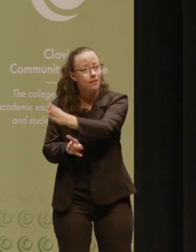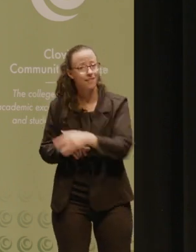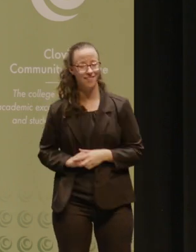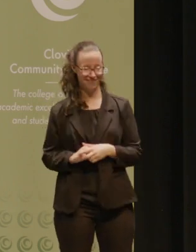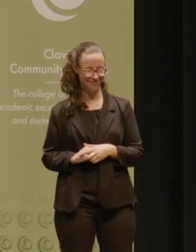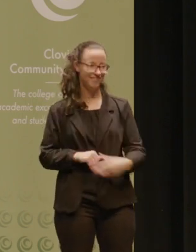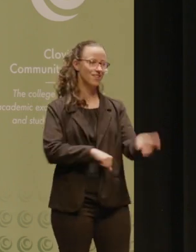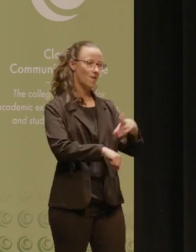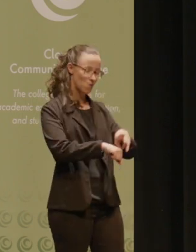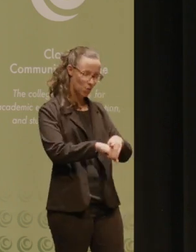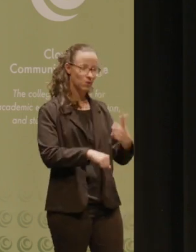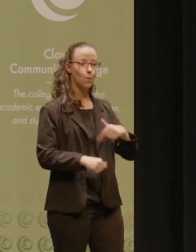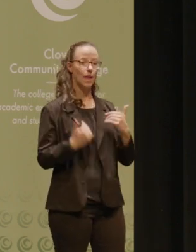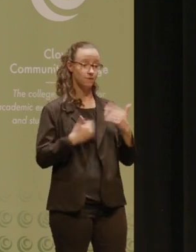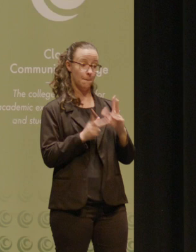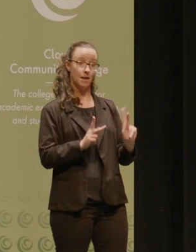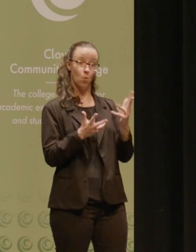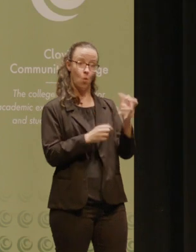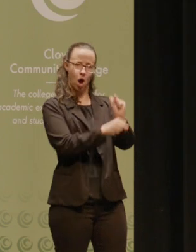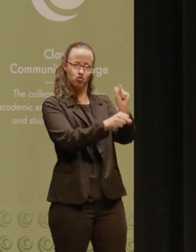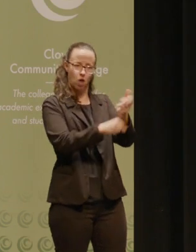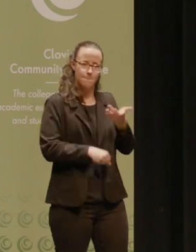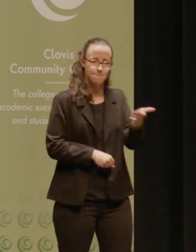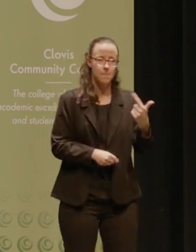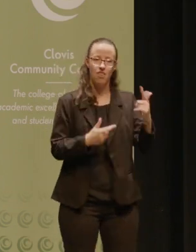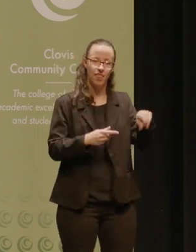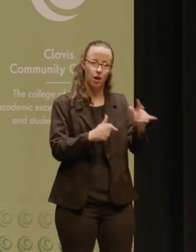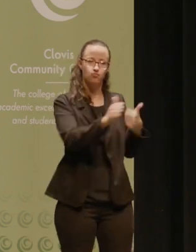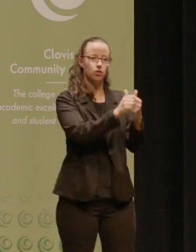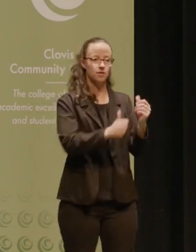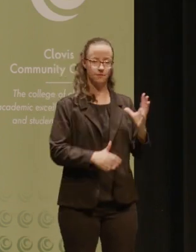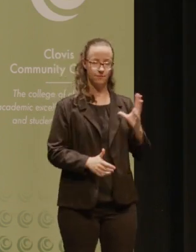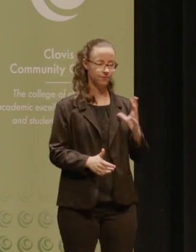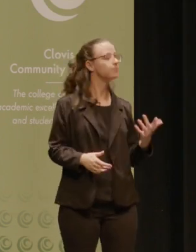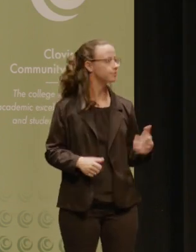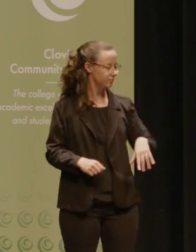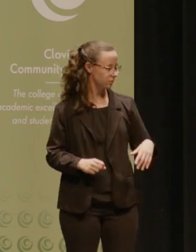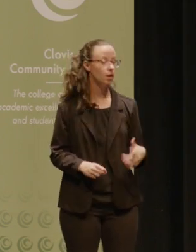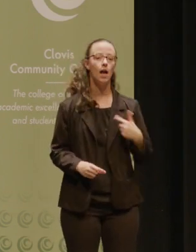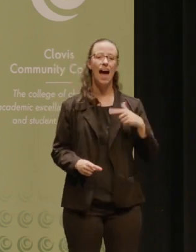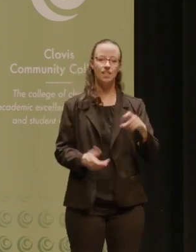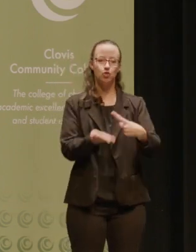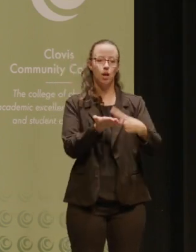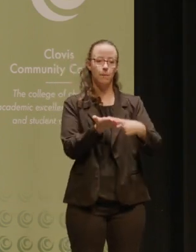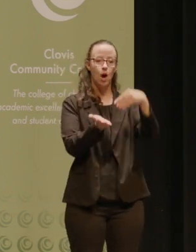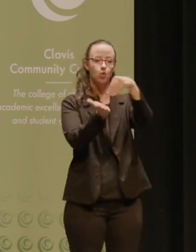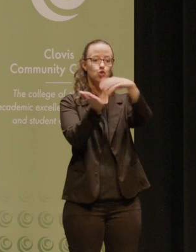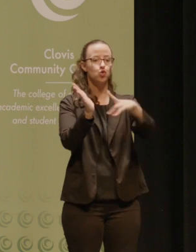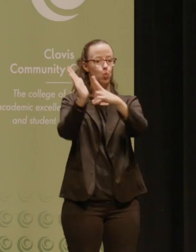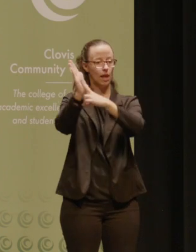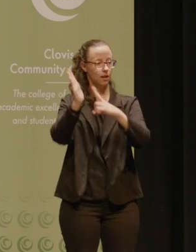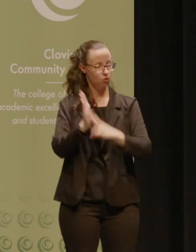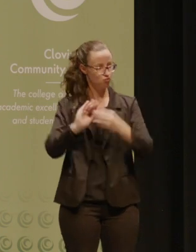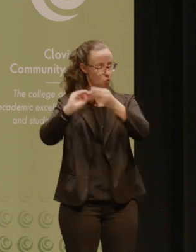And of course, we have some that are career focused and they're moving forward, and we're going to keep talking about that. So I need to talk a little about student enrollment because it